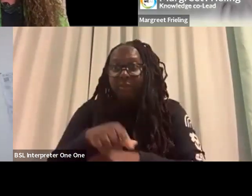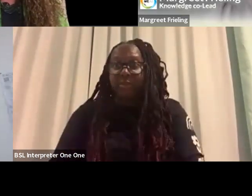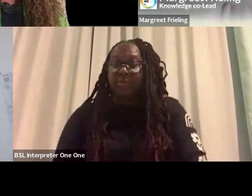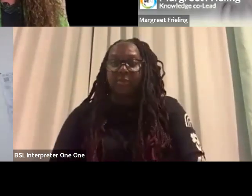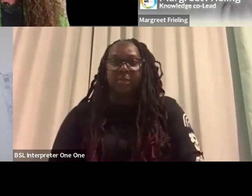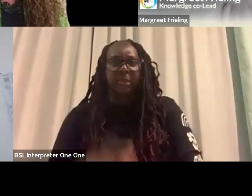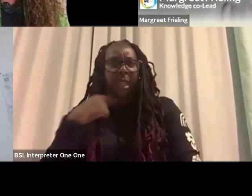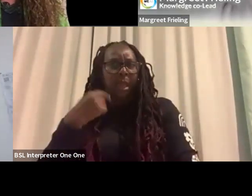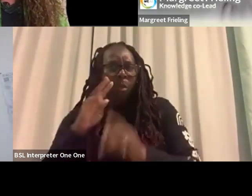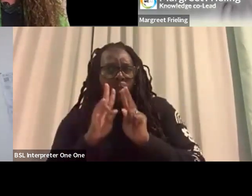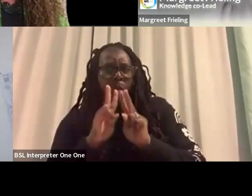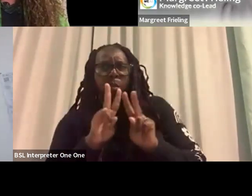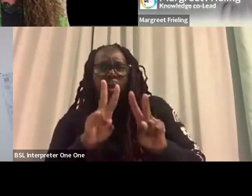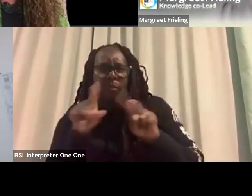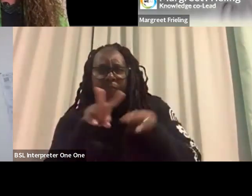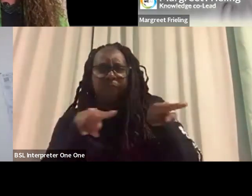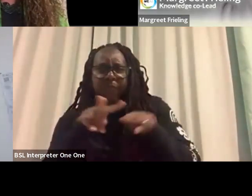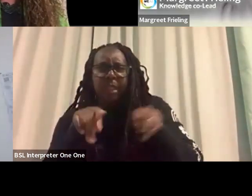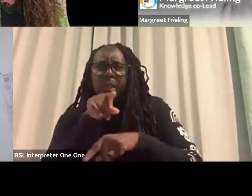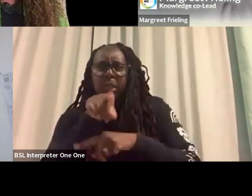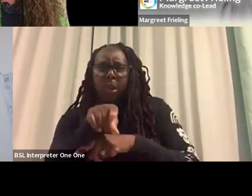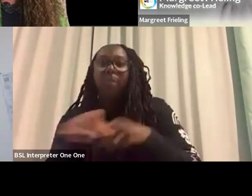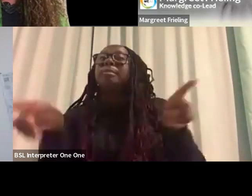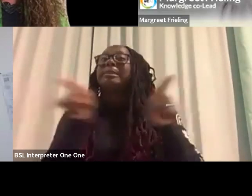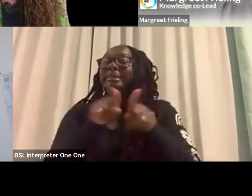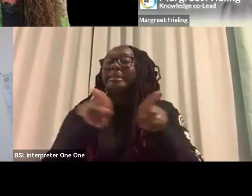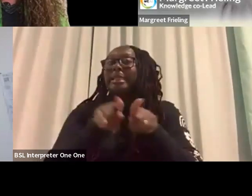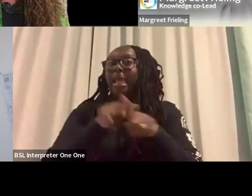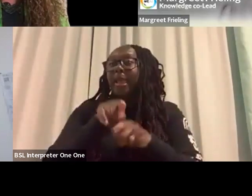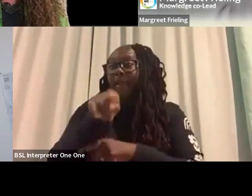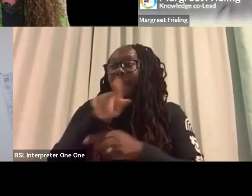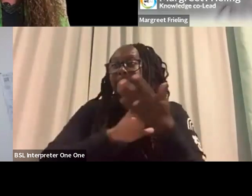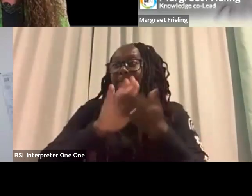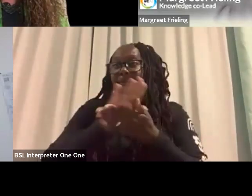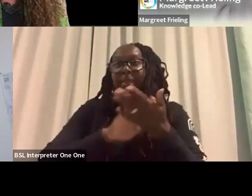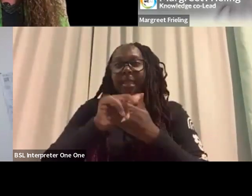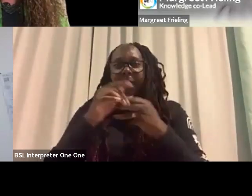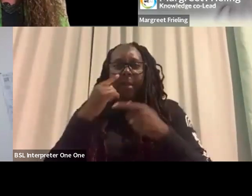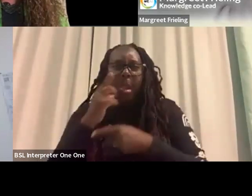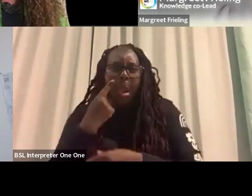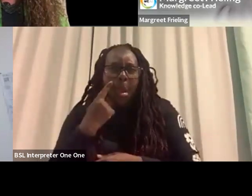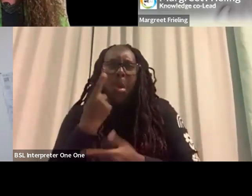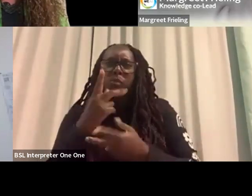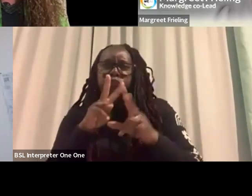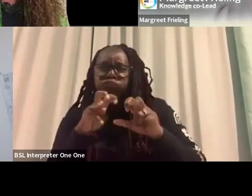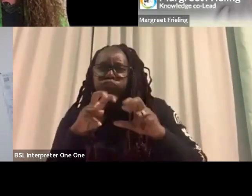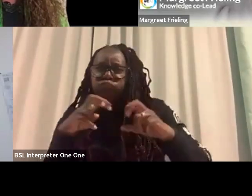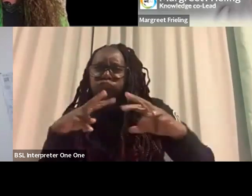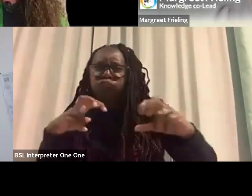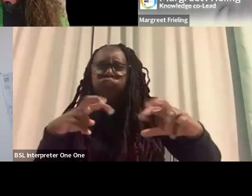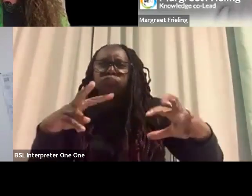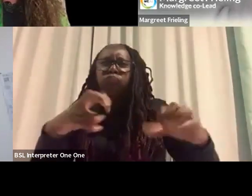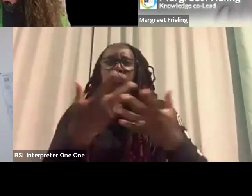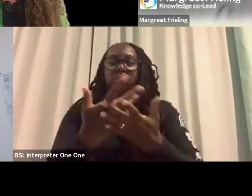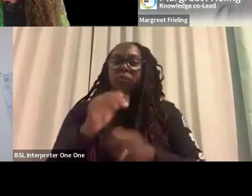are watching this as a video recording, this is also an invitation for you to also explore there. This is mainly